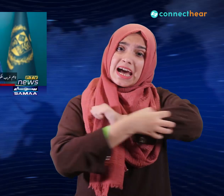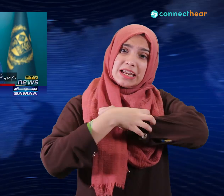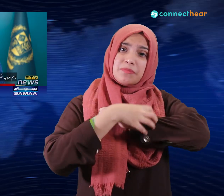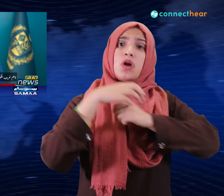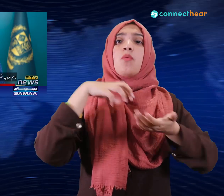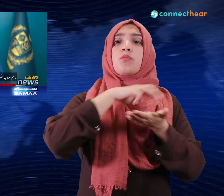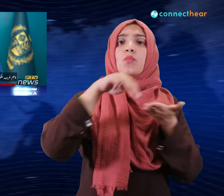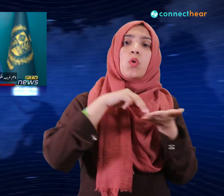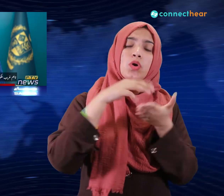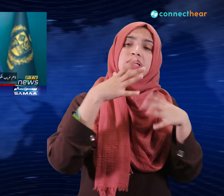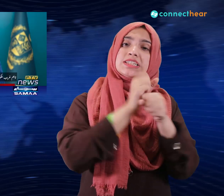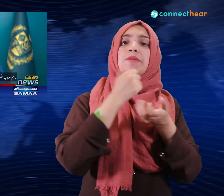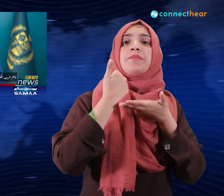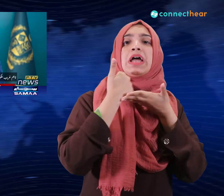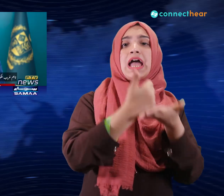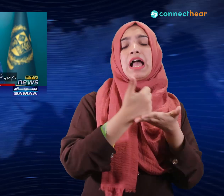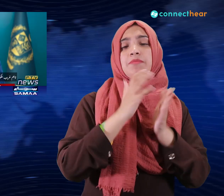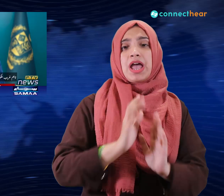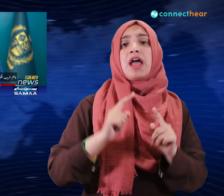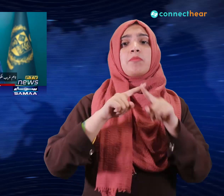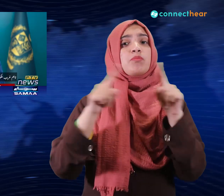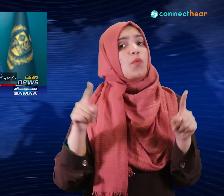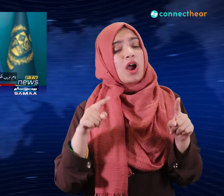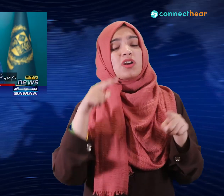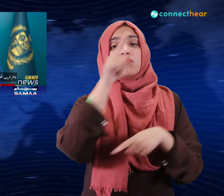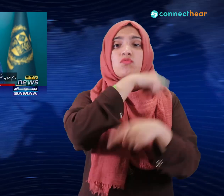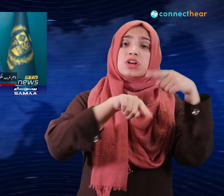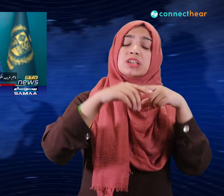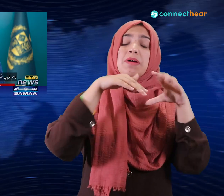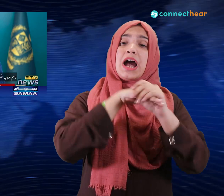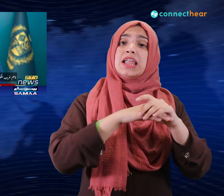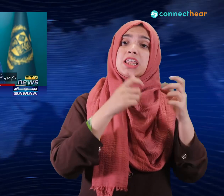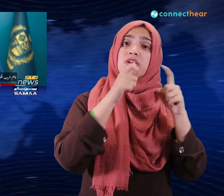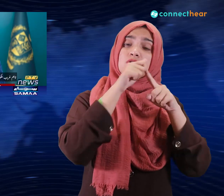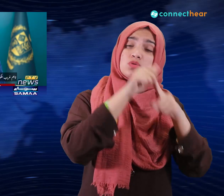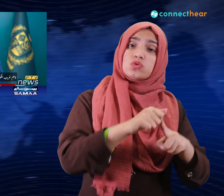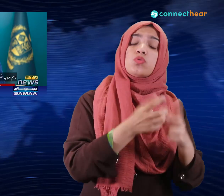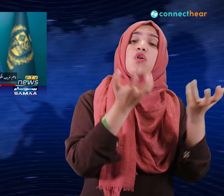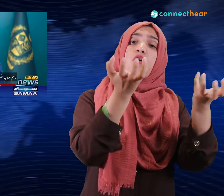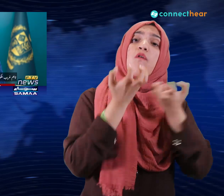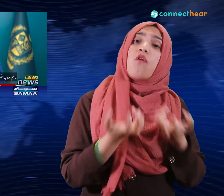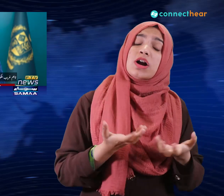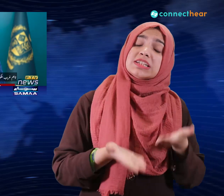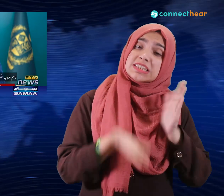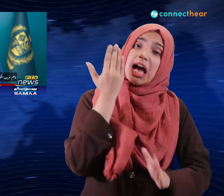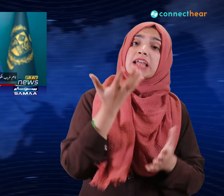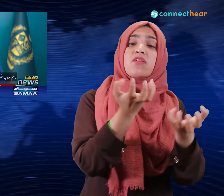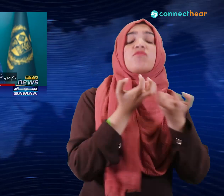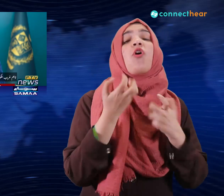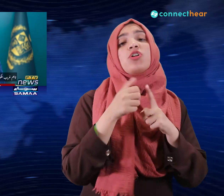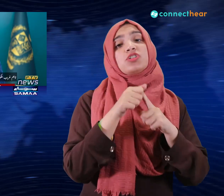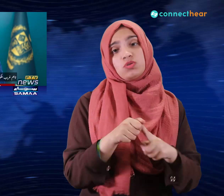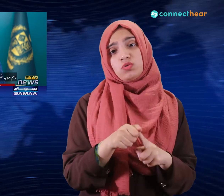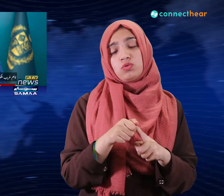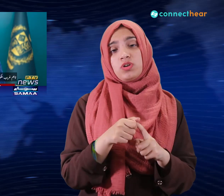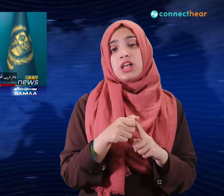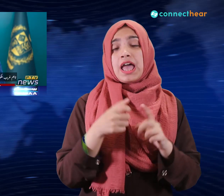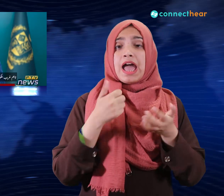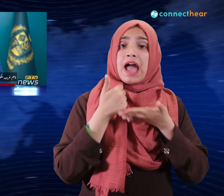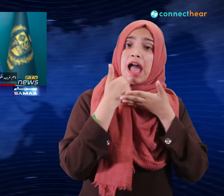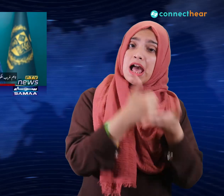countries will not provide anywhere close to the magnitude of the financial relief they